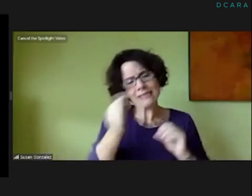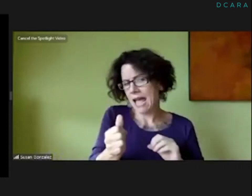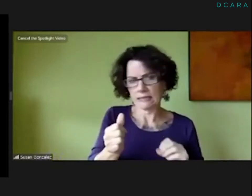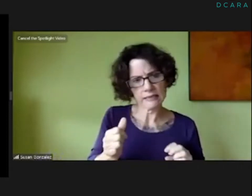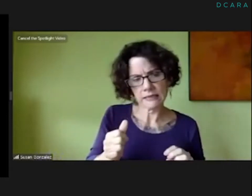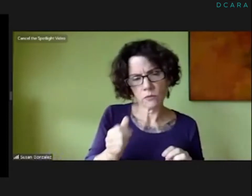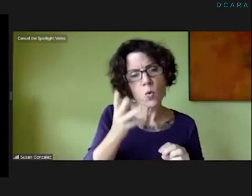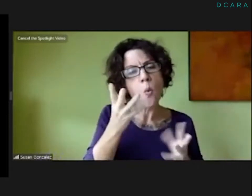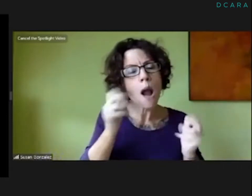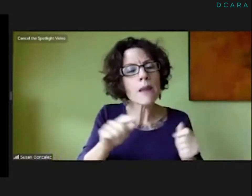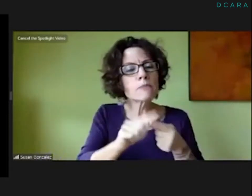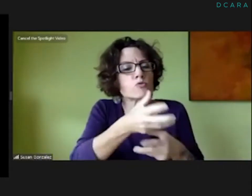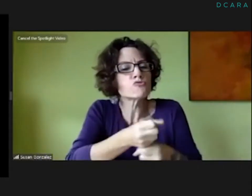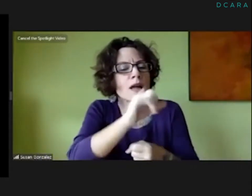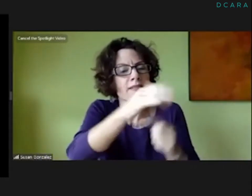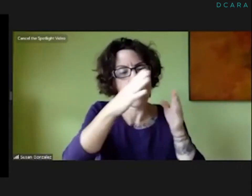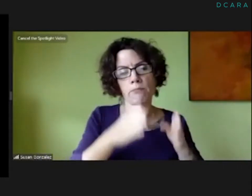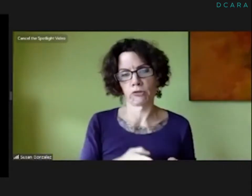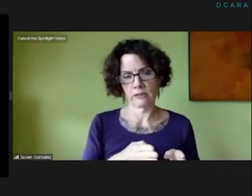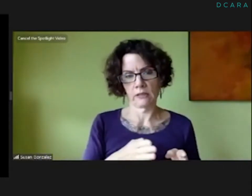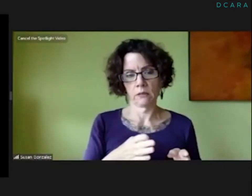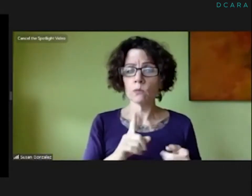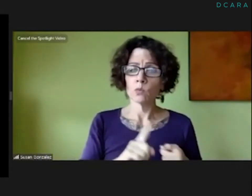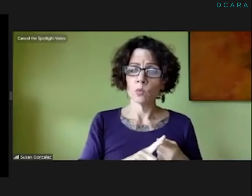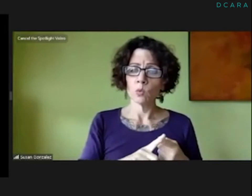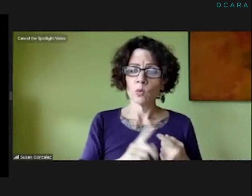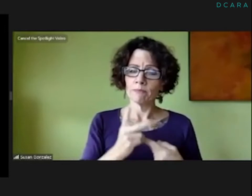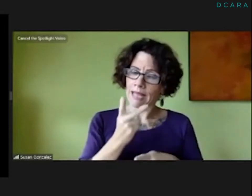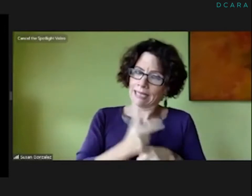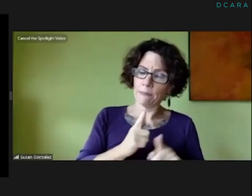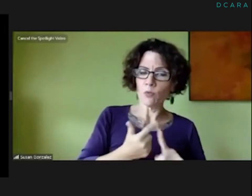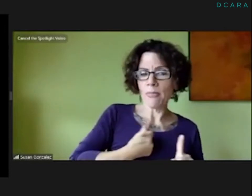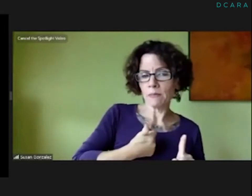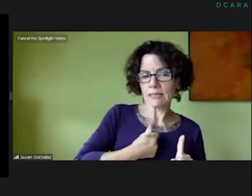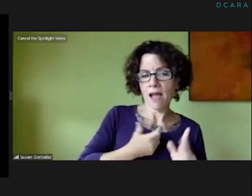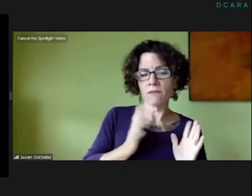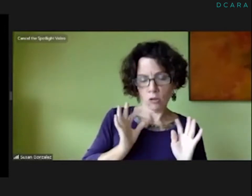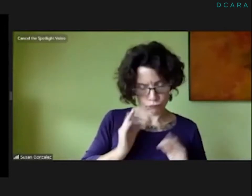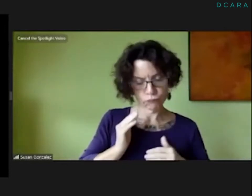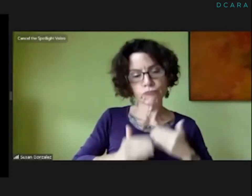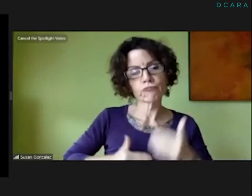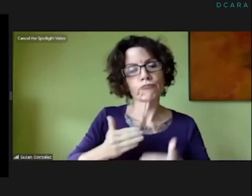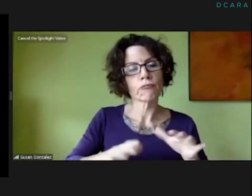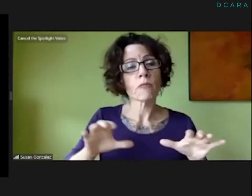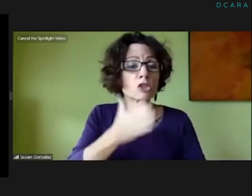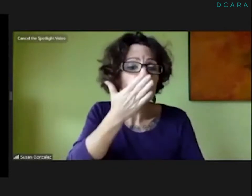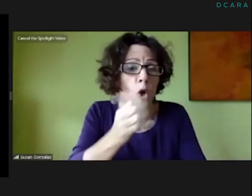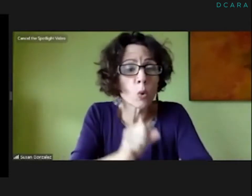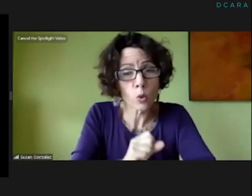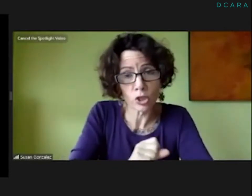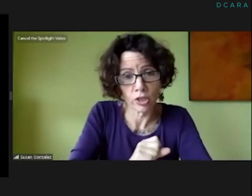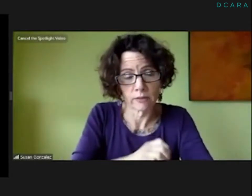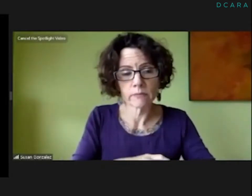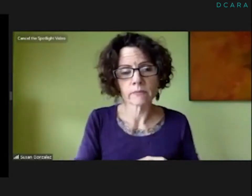to see or to discuss or gossip about. You want to be able to trust the